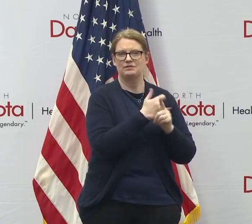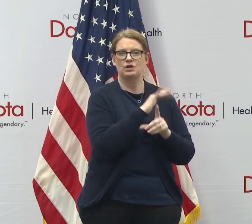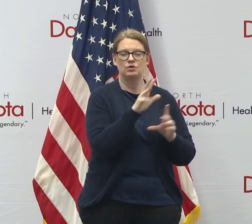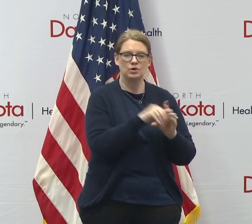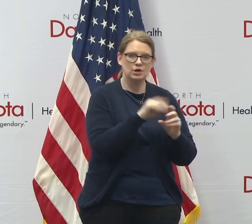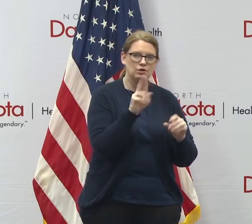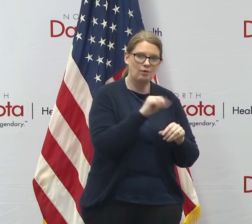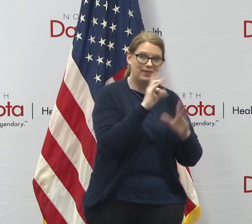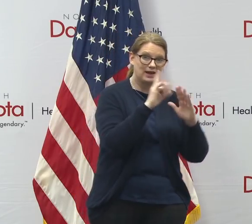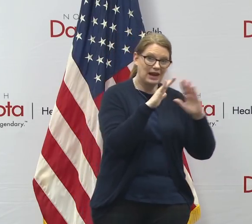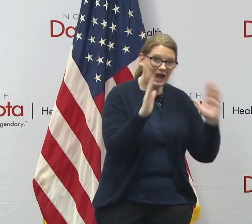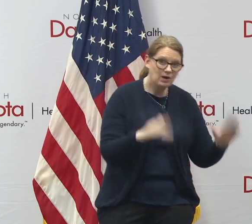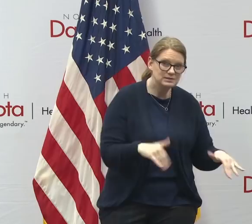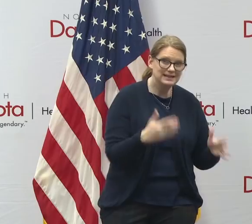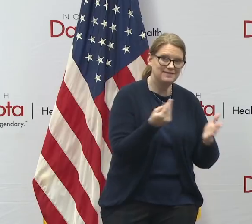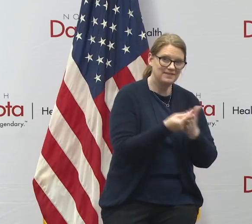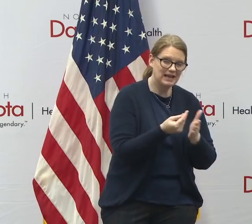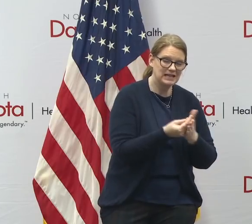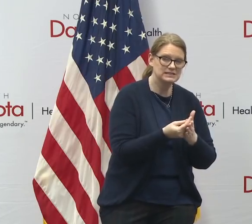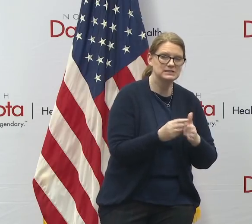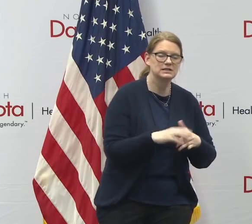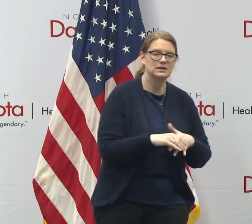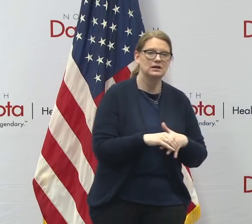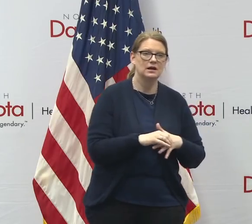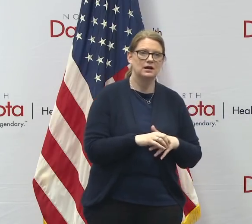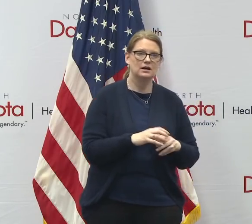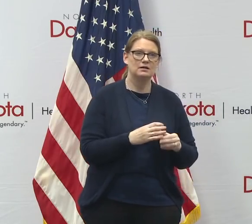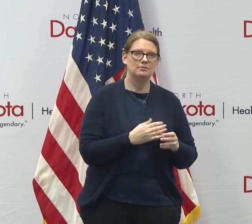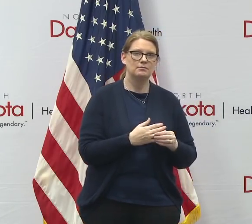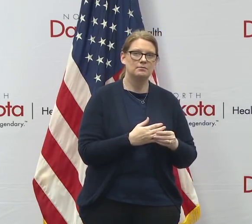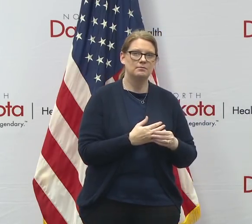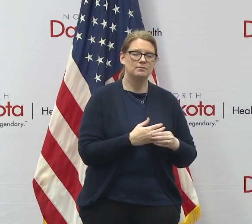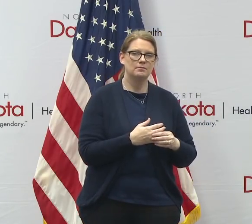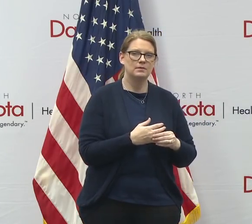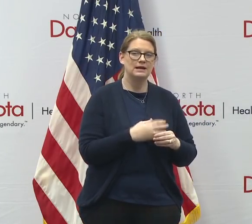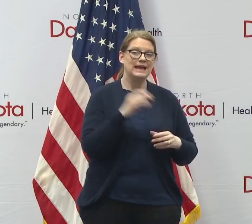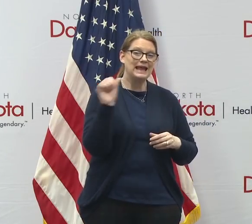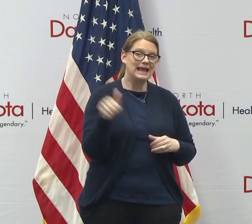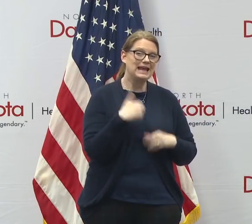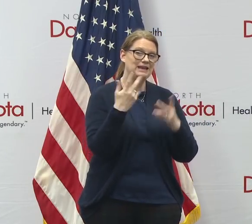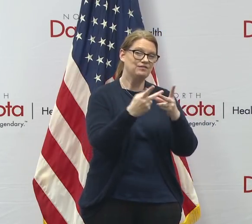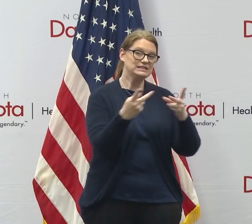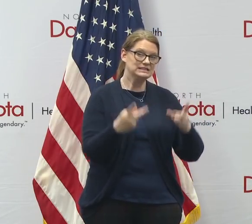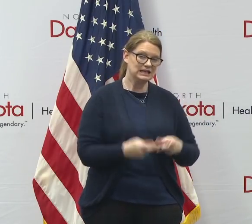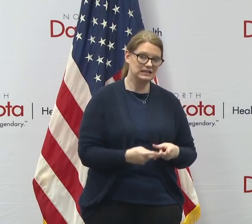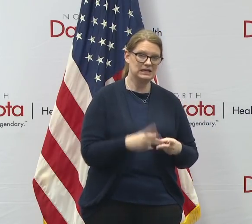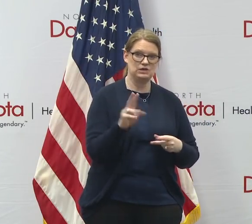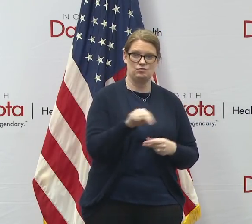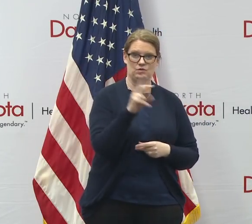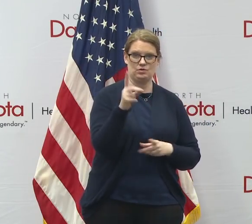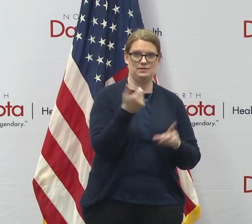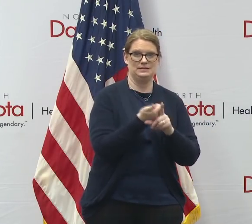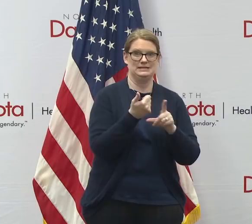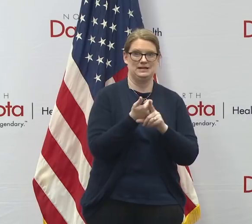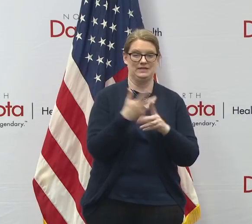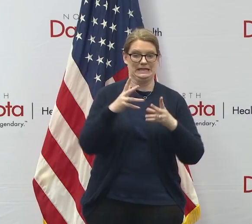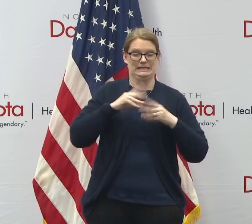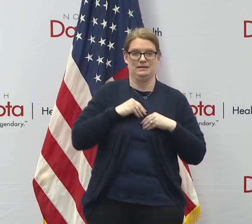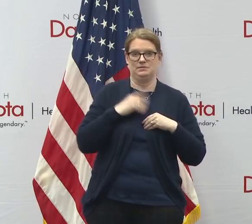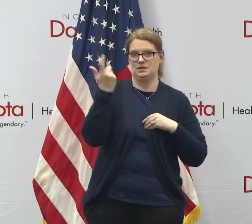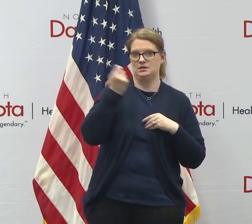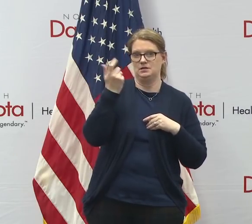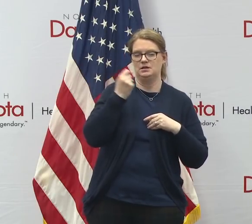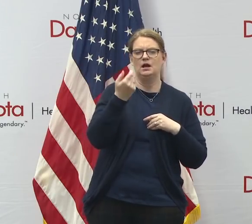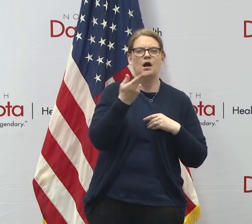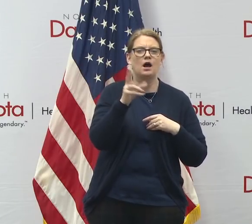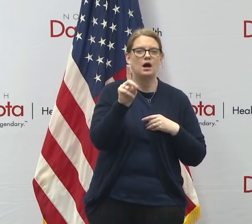Dakota Housing Finance, any facility in North Dakota that receives HUD funding,